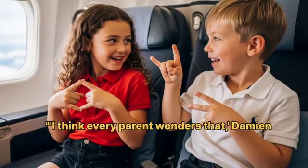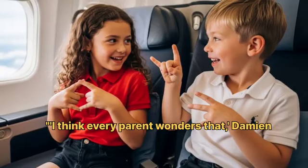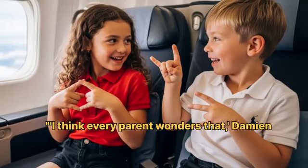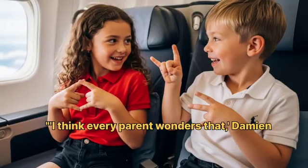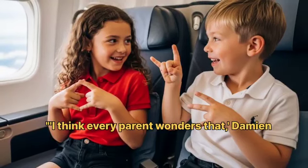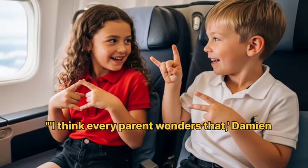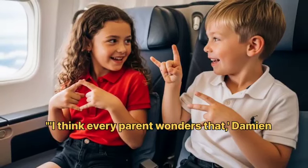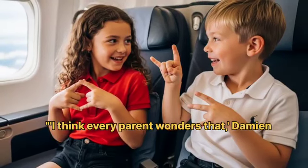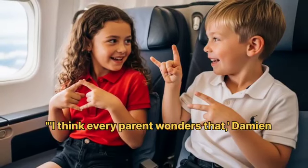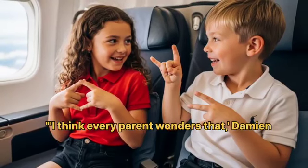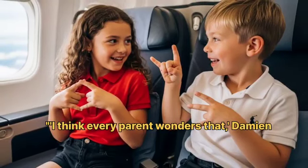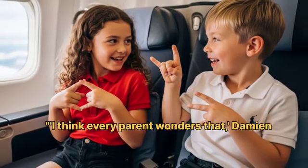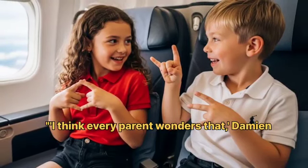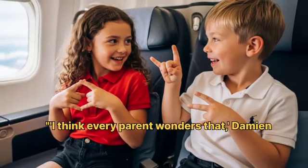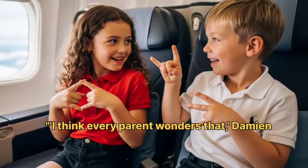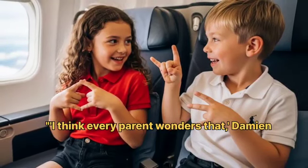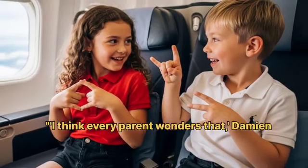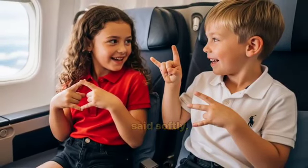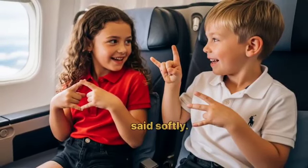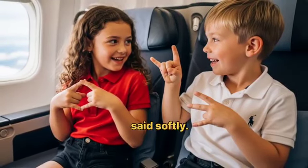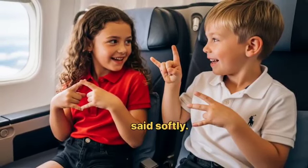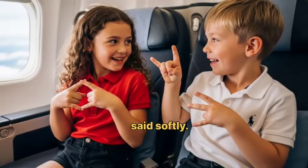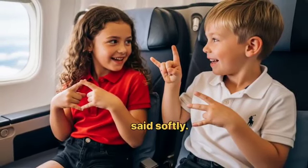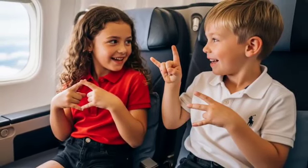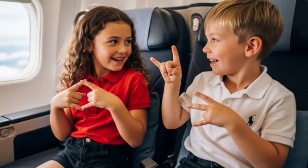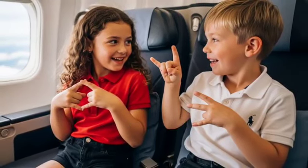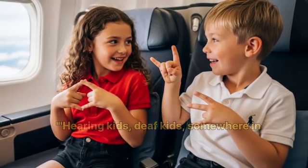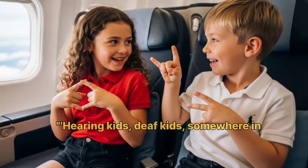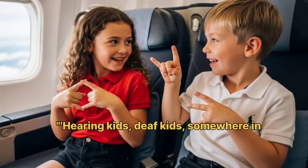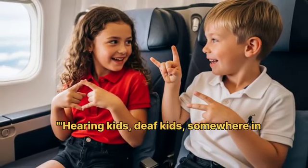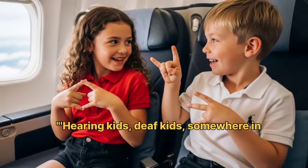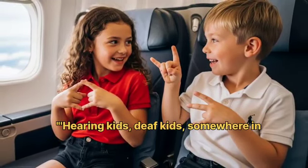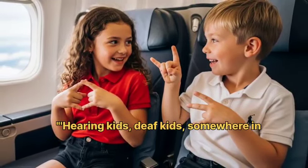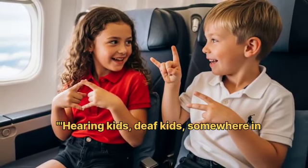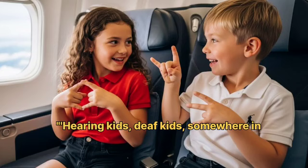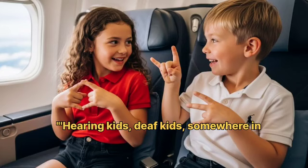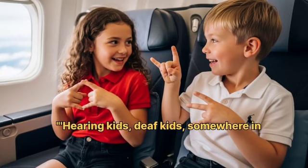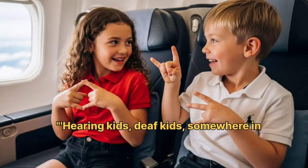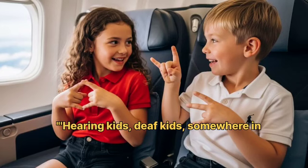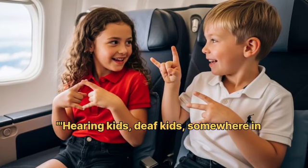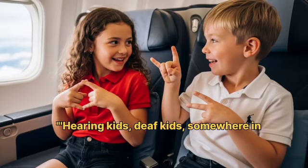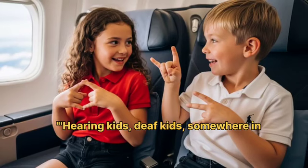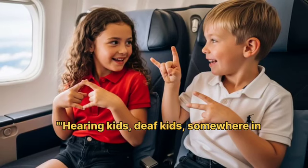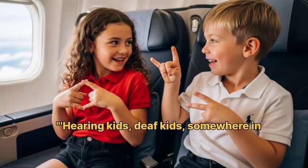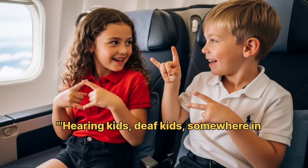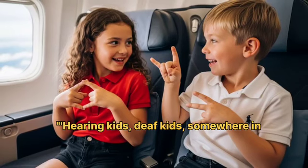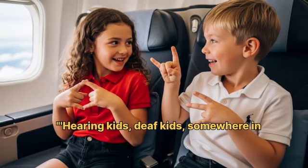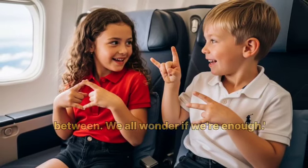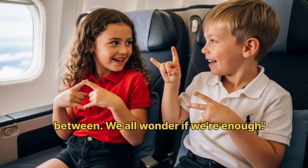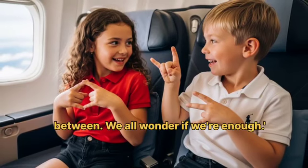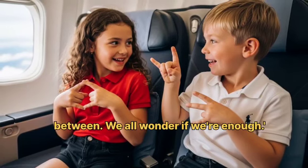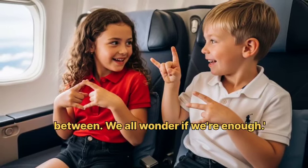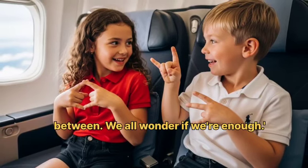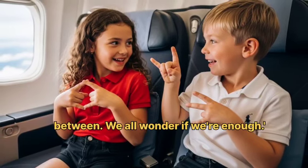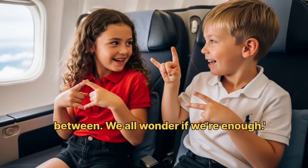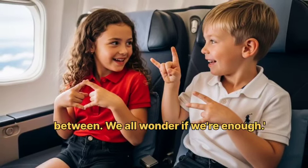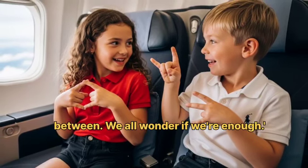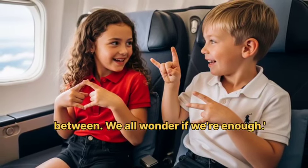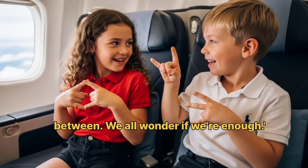every parent wonders that," Damien said softly. "Hearing kids, deaf kids, somewhere in between. We all wonder